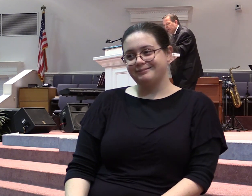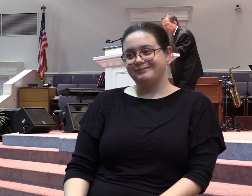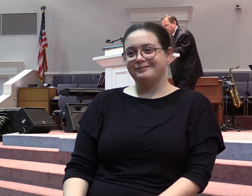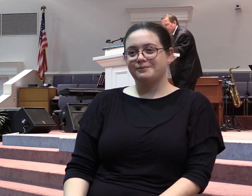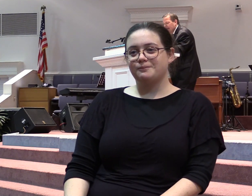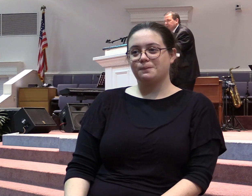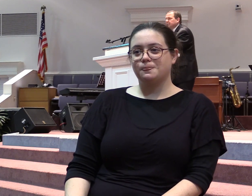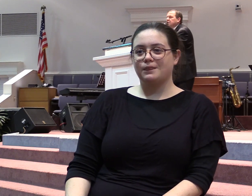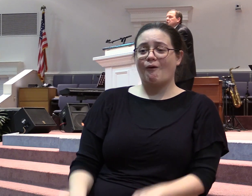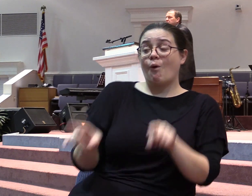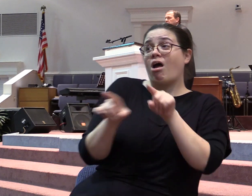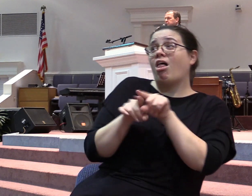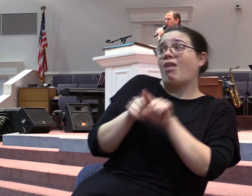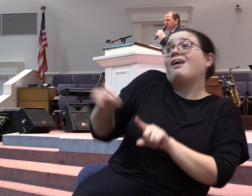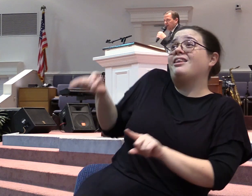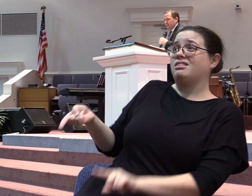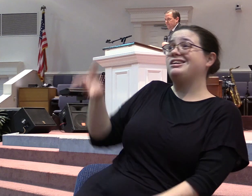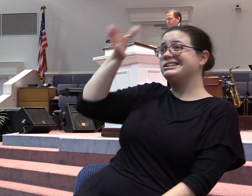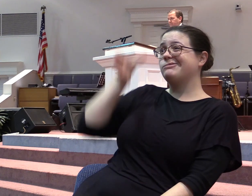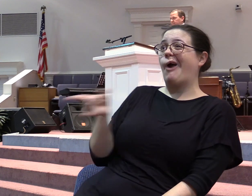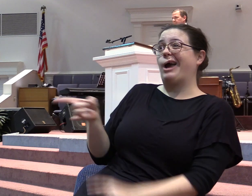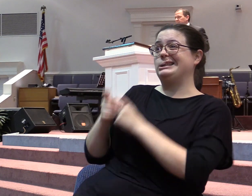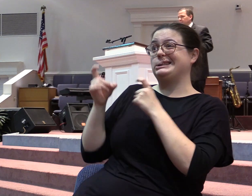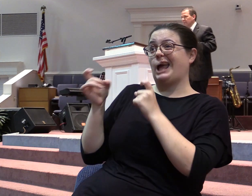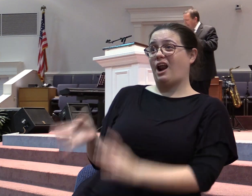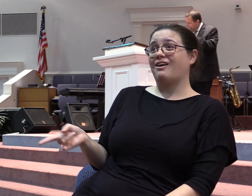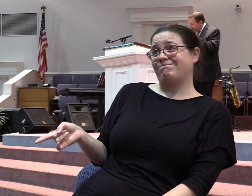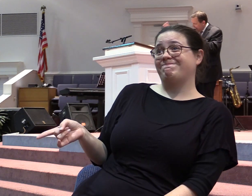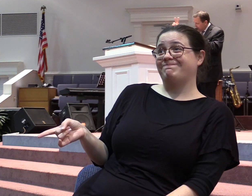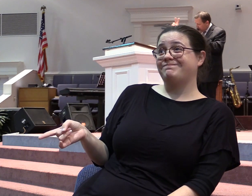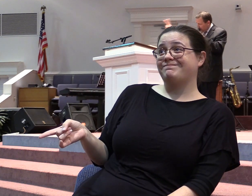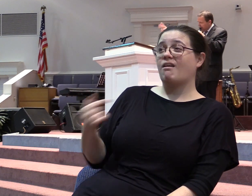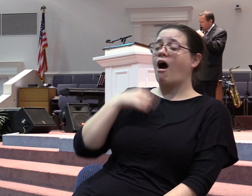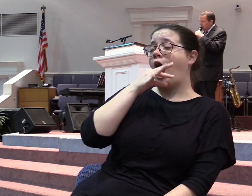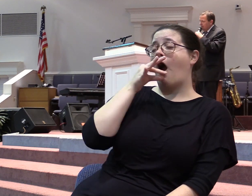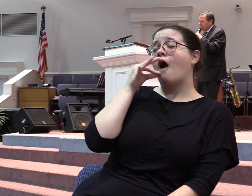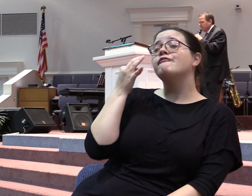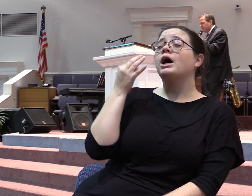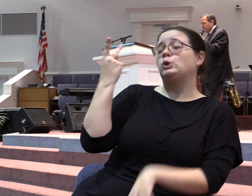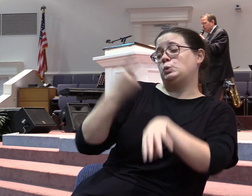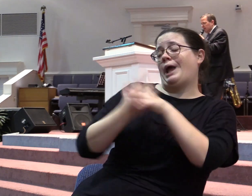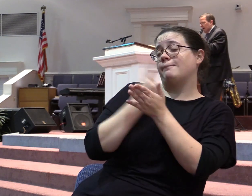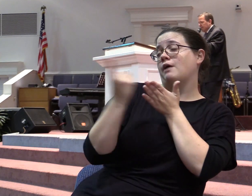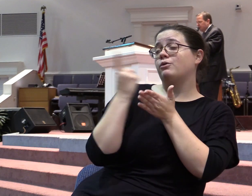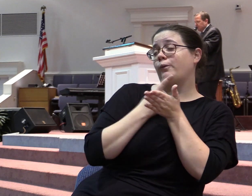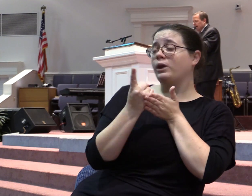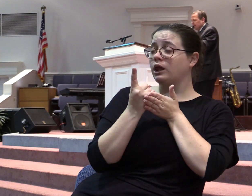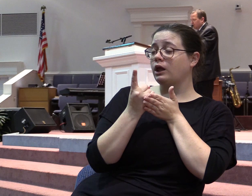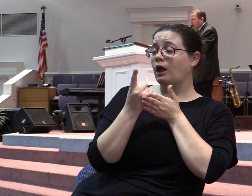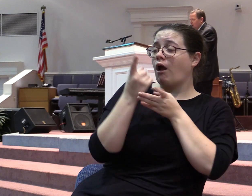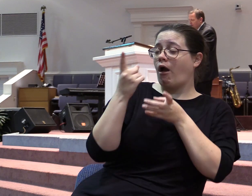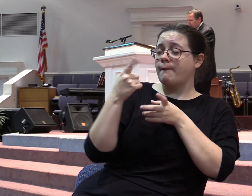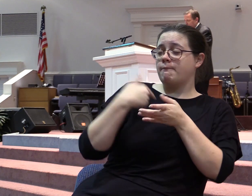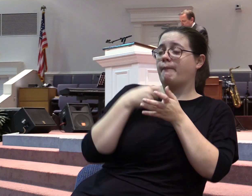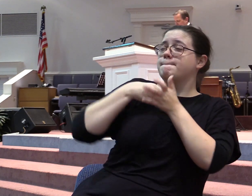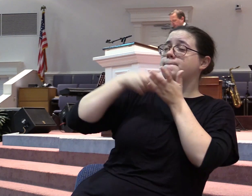Or even as this public, I fast twice a week. I give tithes of